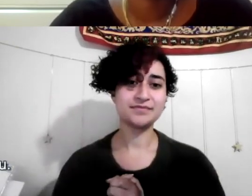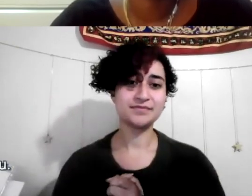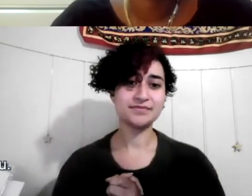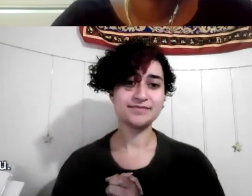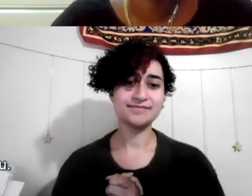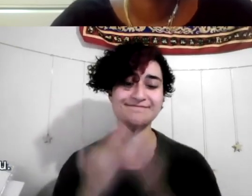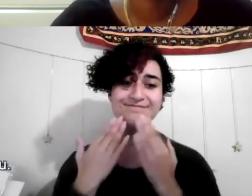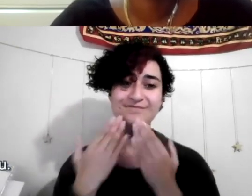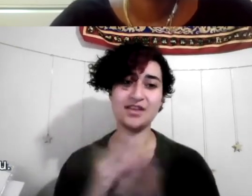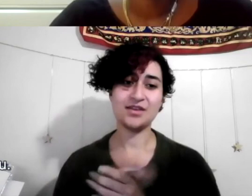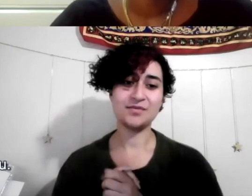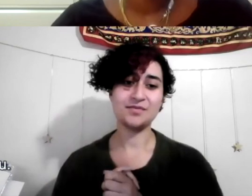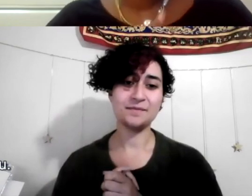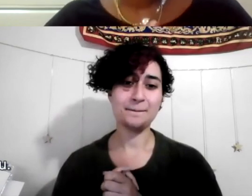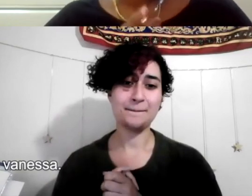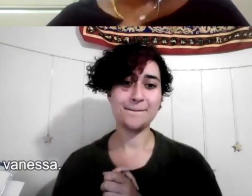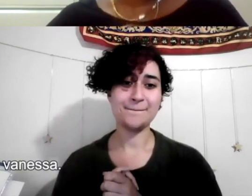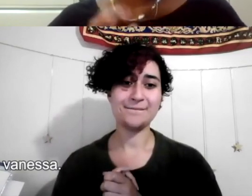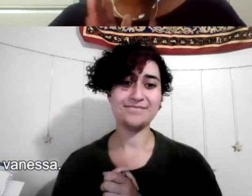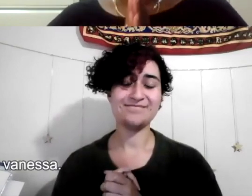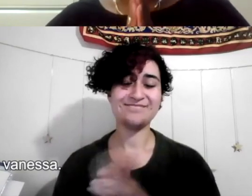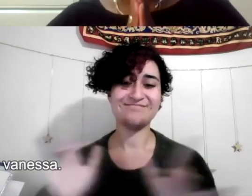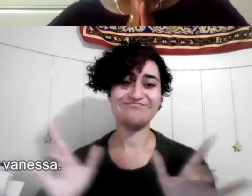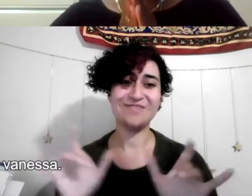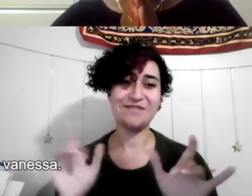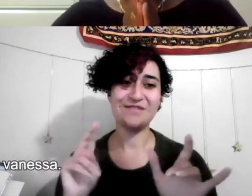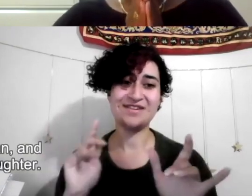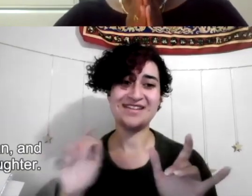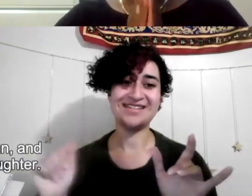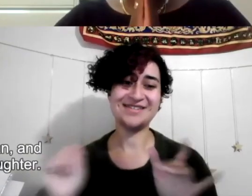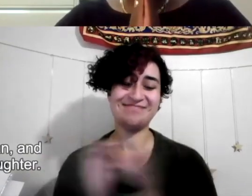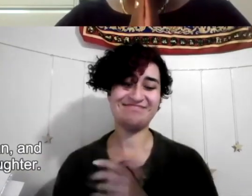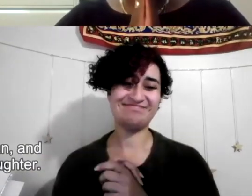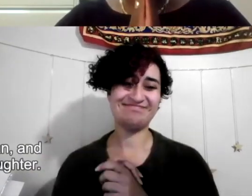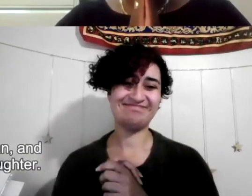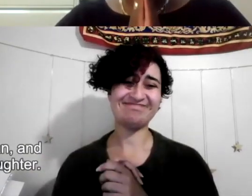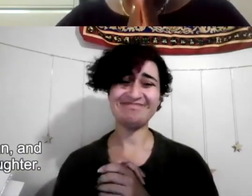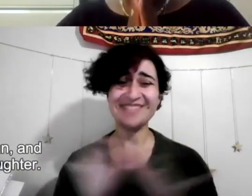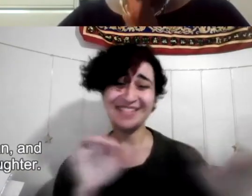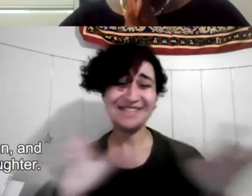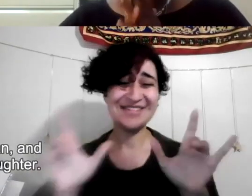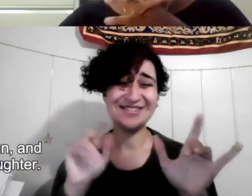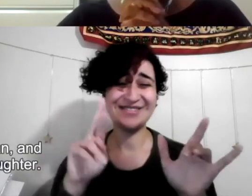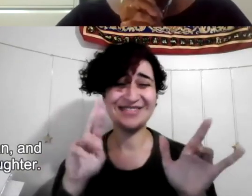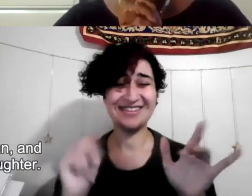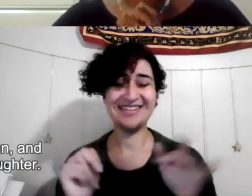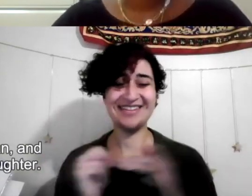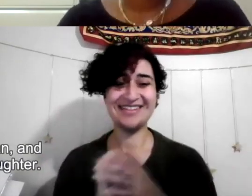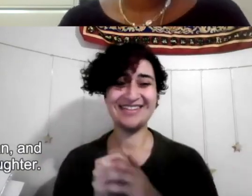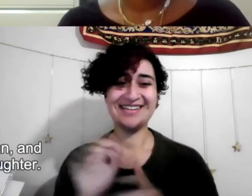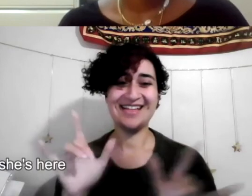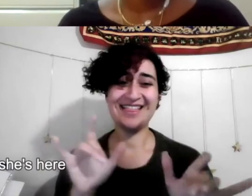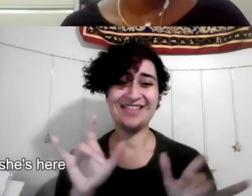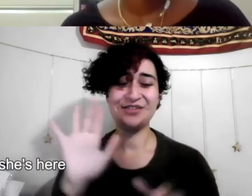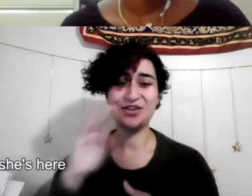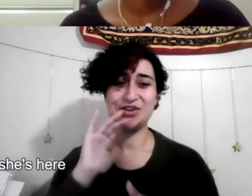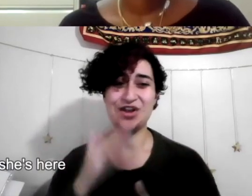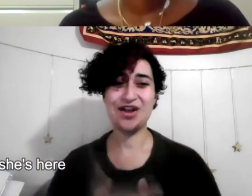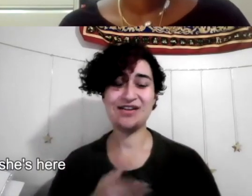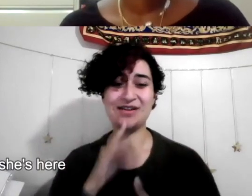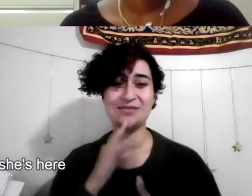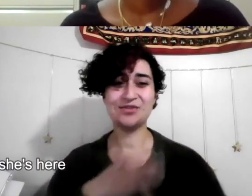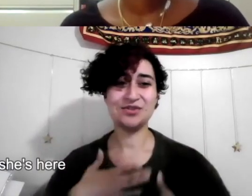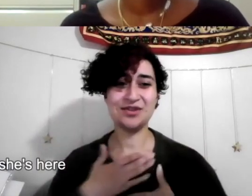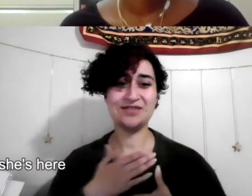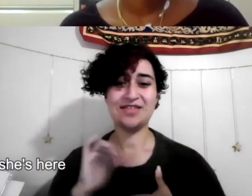Thank you. Thank you. Good And we night. love you, Vanessa. Yeah. I love you too, Ryan, and love to your daughter. I'm so grateful